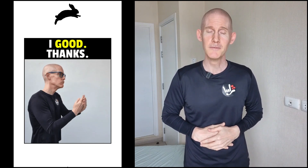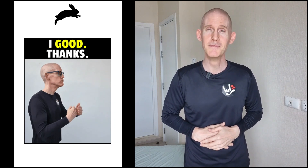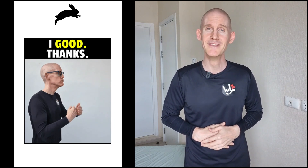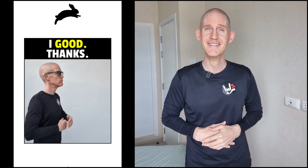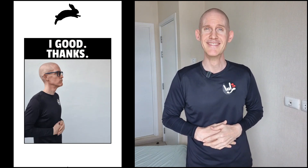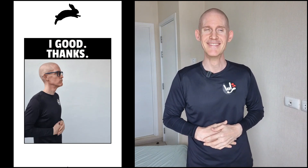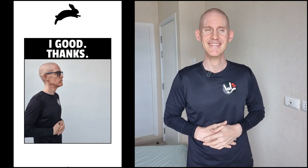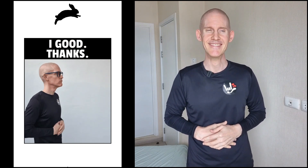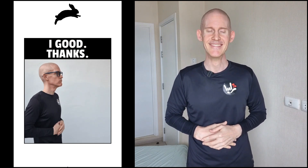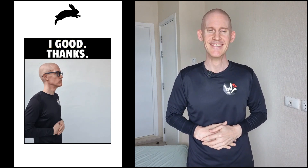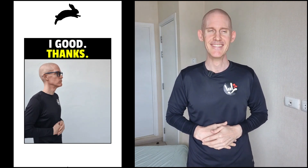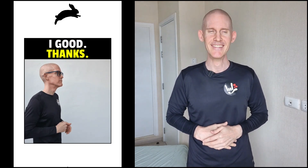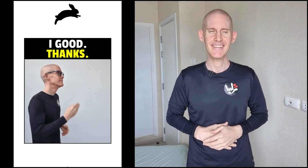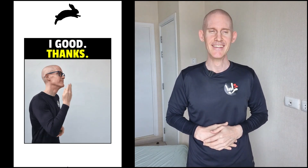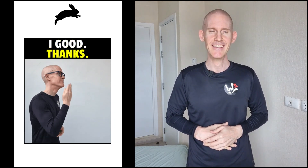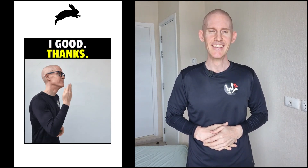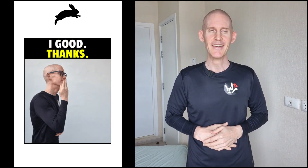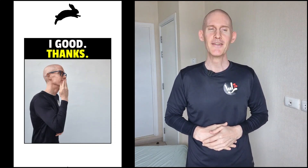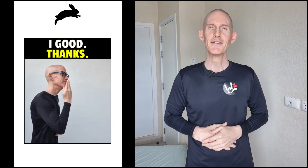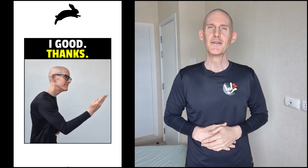good.